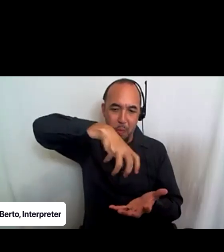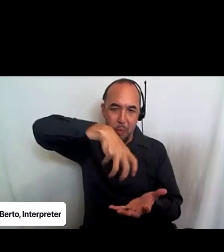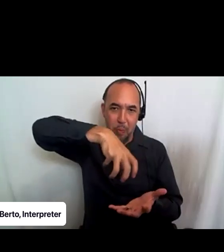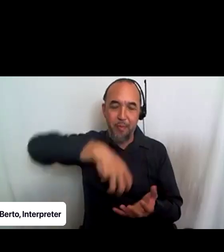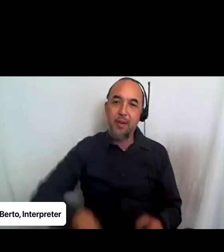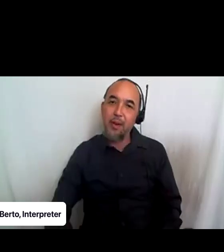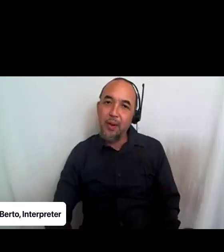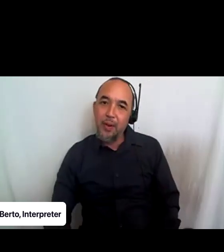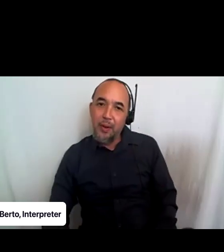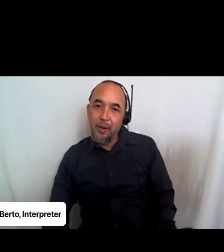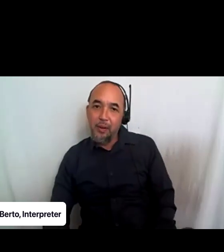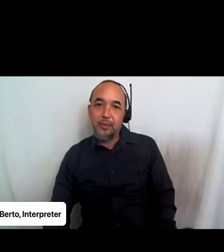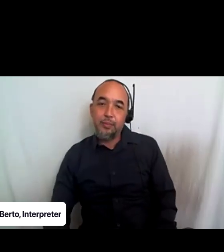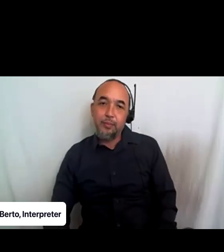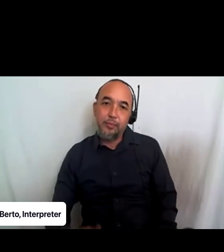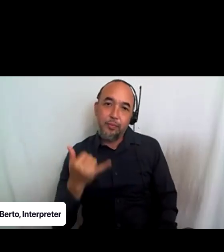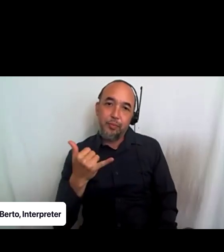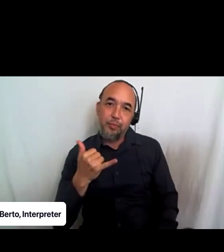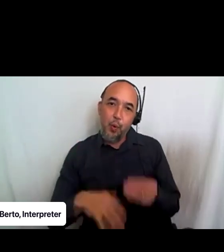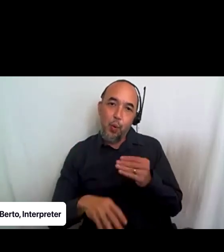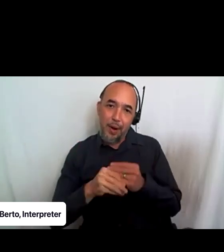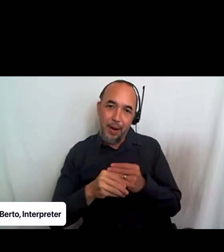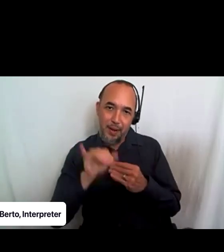I'll turn up the volume on my microphone.